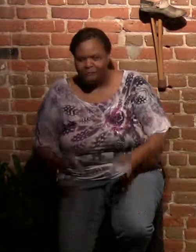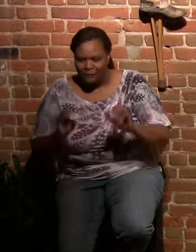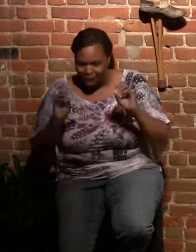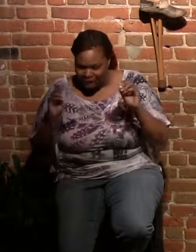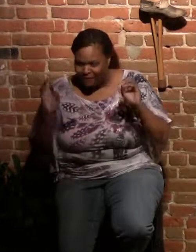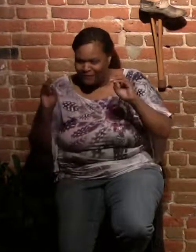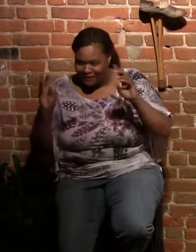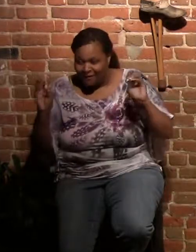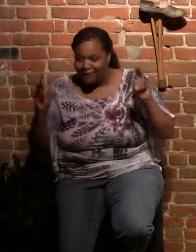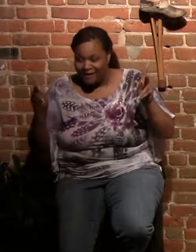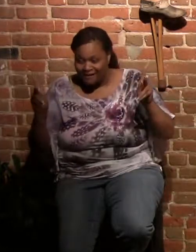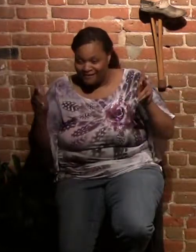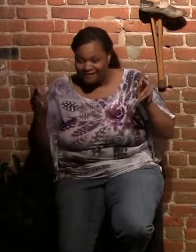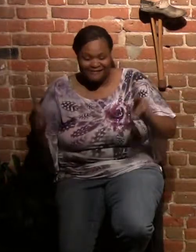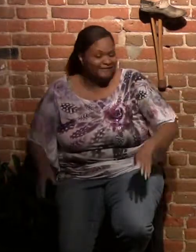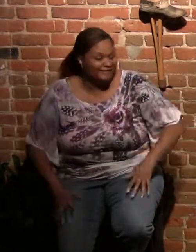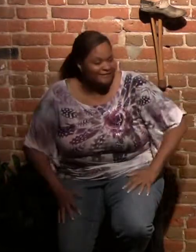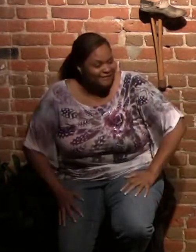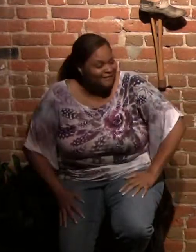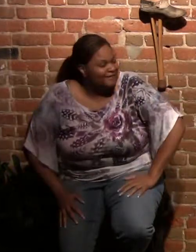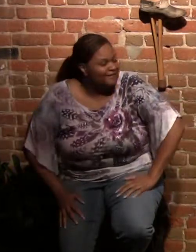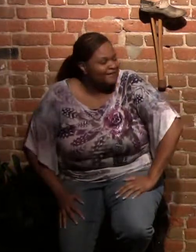Beautiful, beautiful.